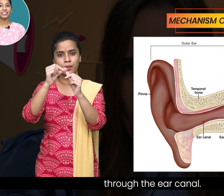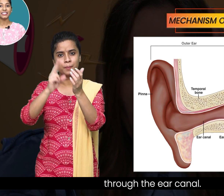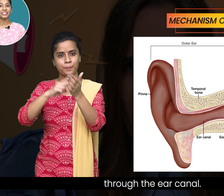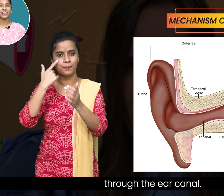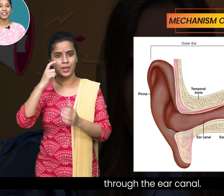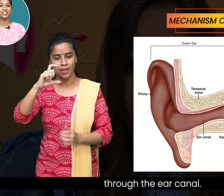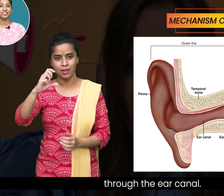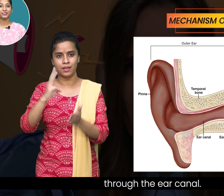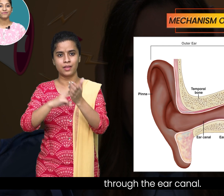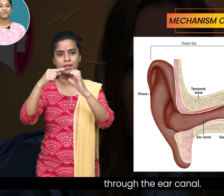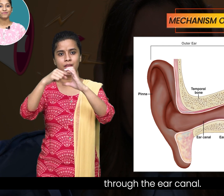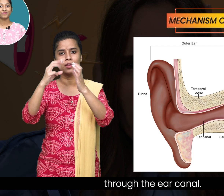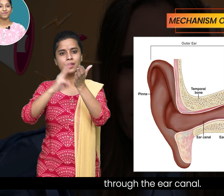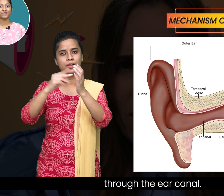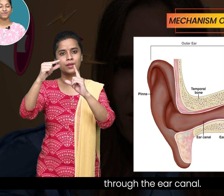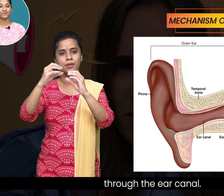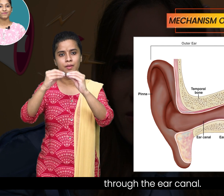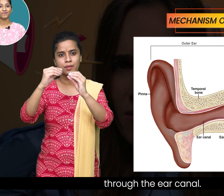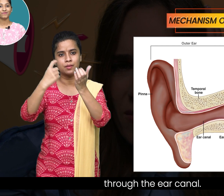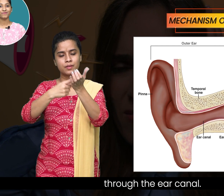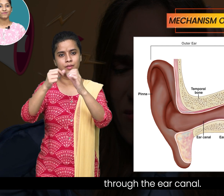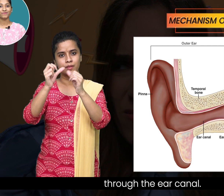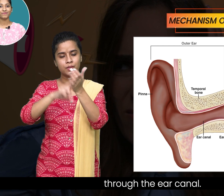through the ear canal.